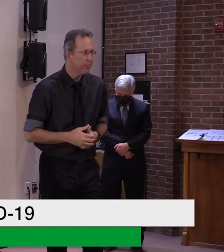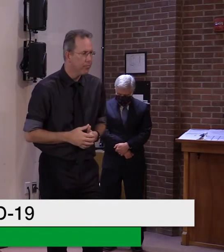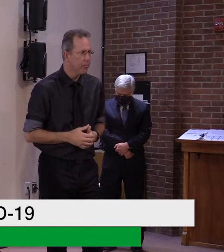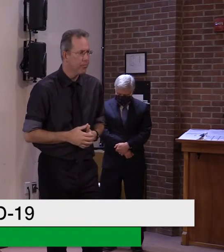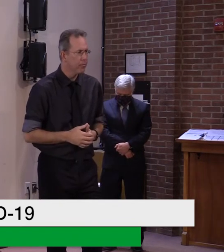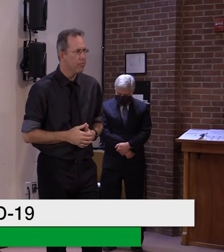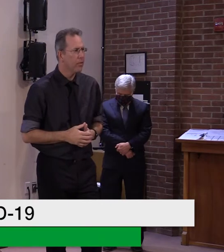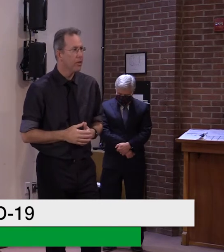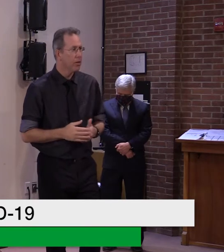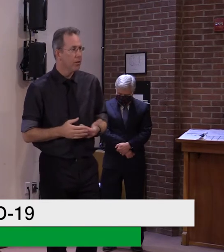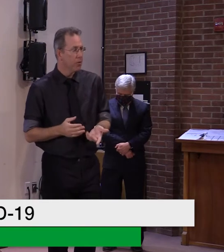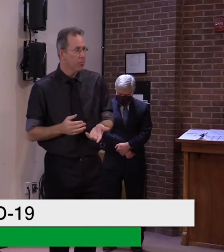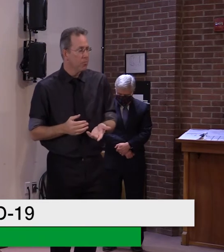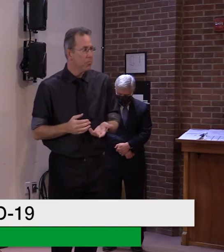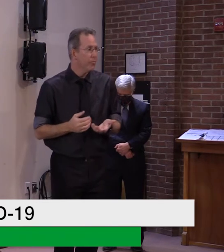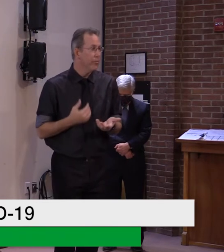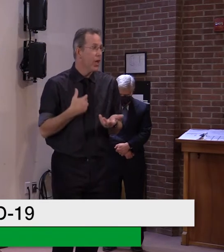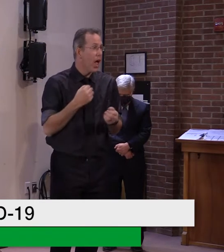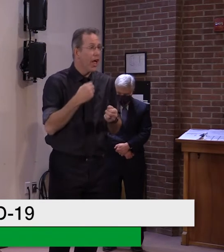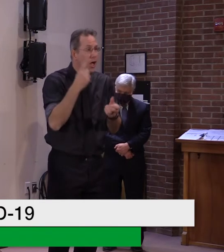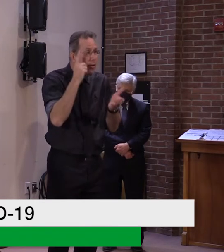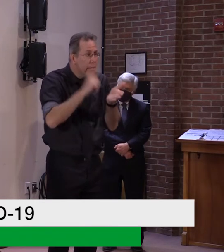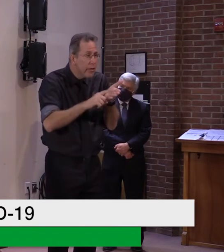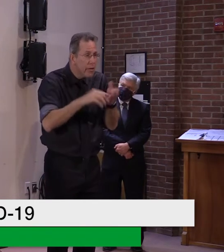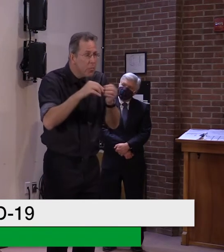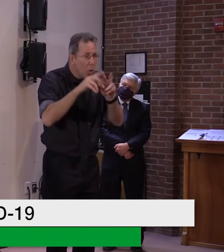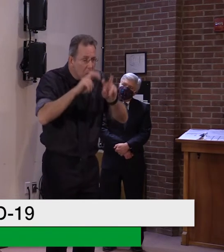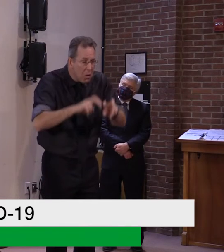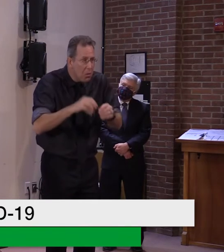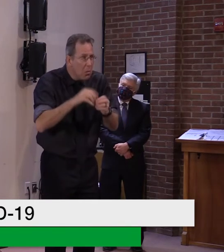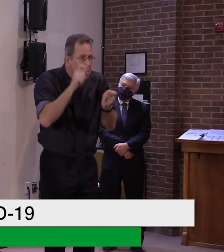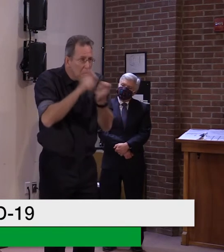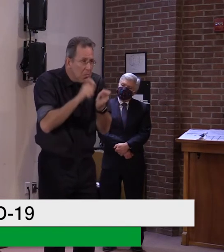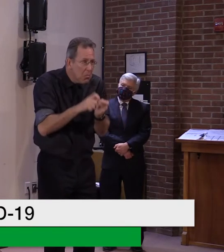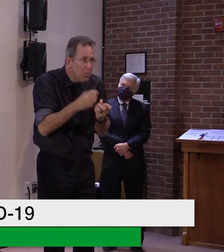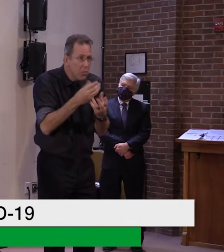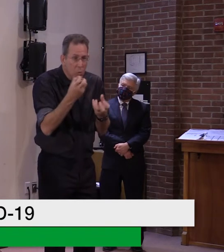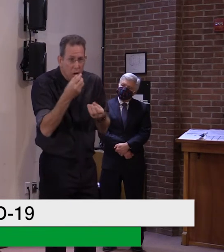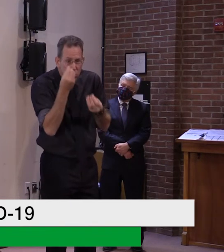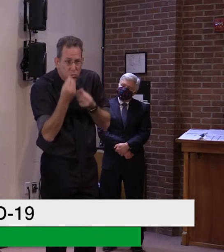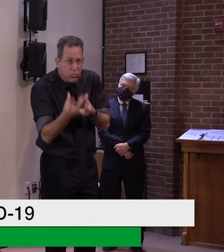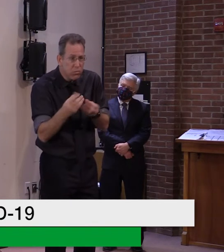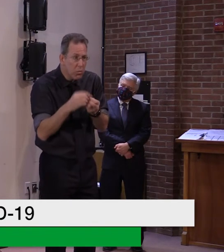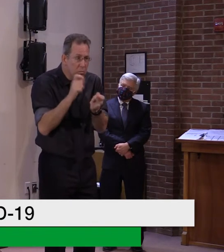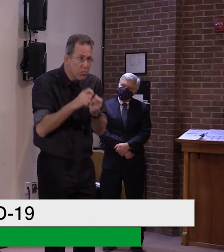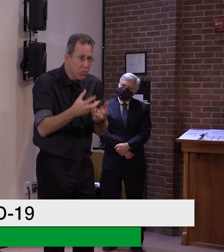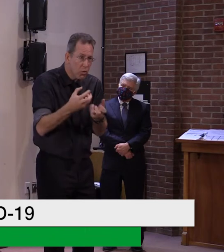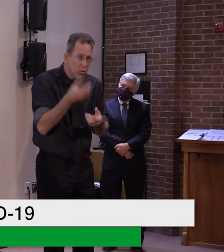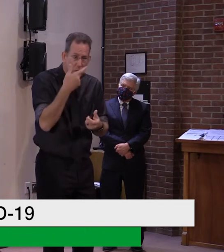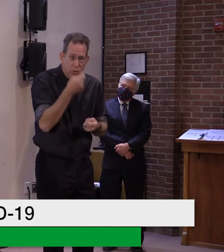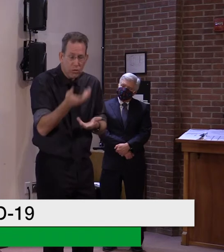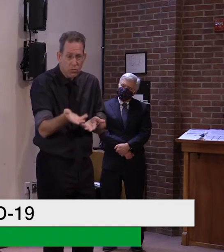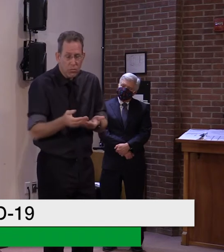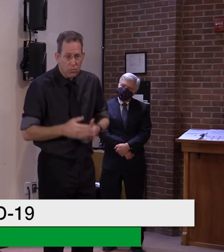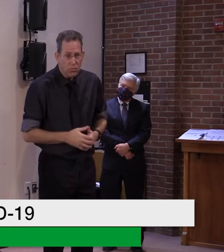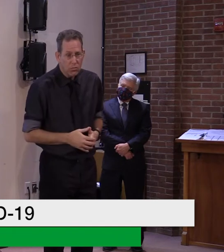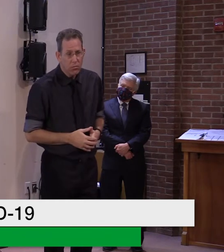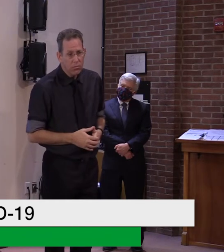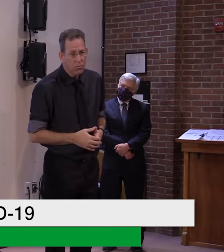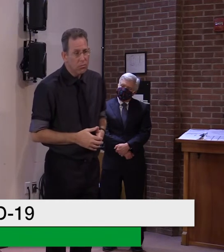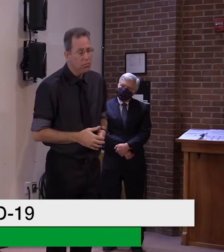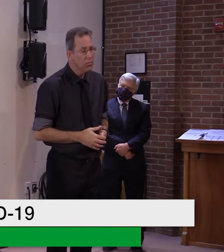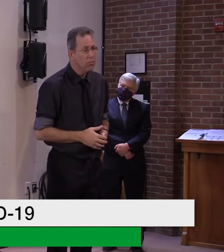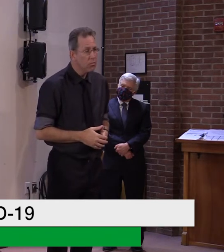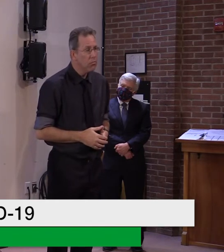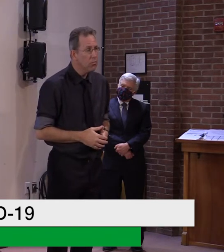certainly uh drill down into that information and see if we have additional additional detail and how many people up to